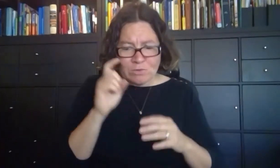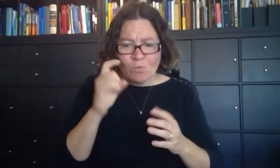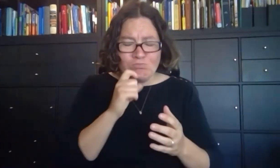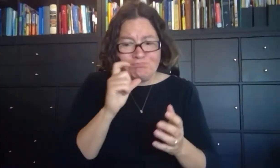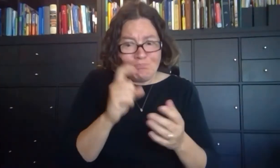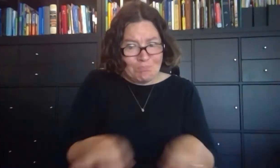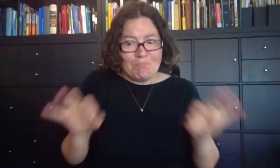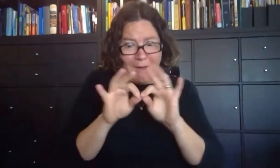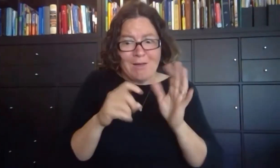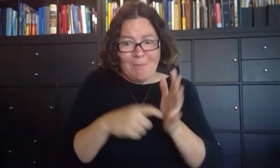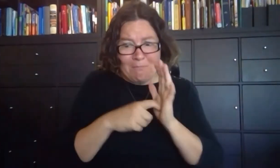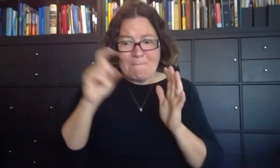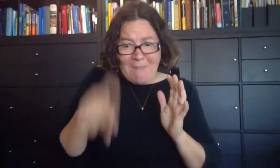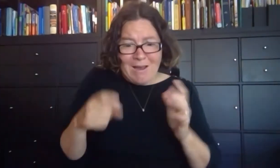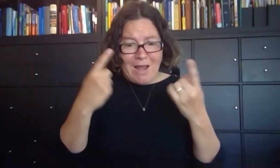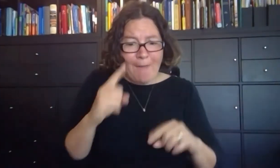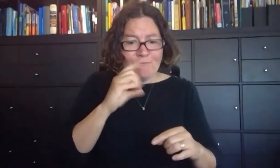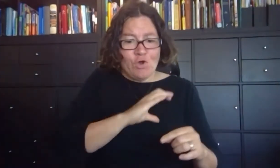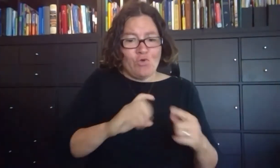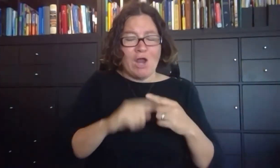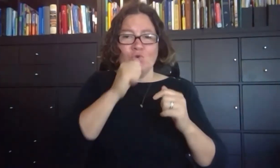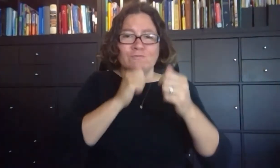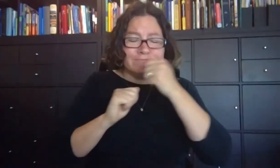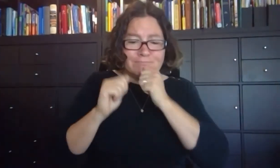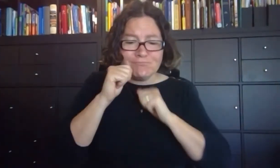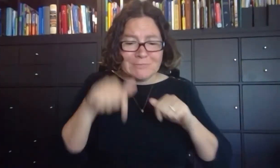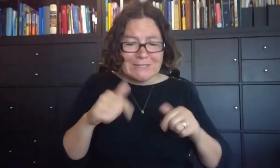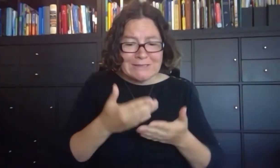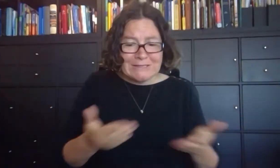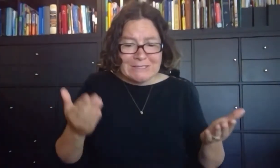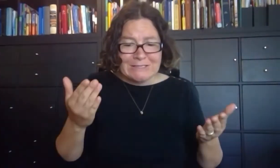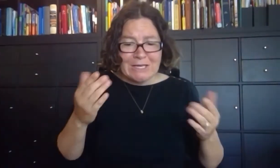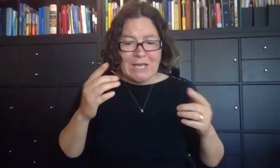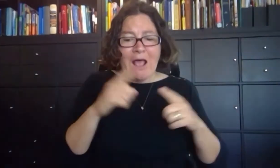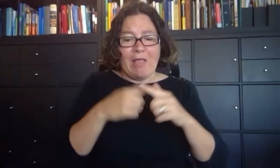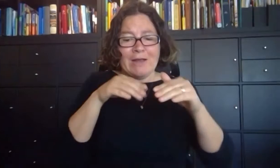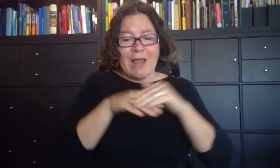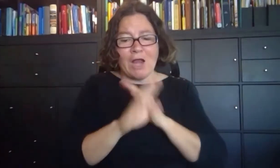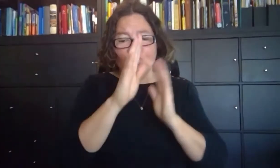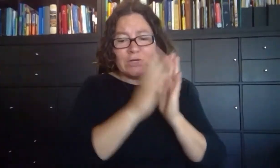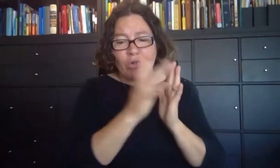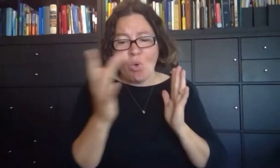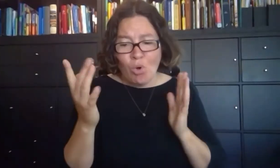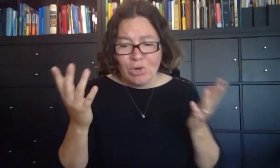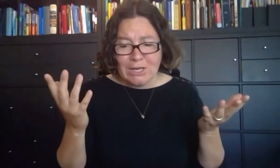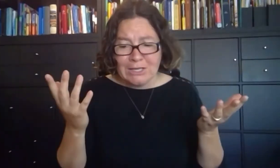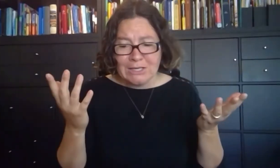about. Wasn't it necessary for the Christ to suffer these things and then enter into his glory?"